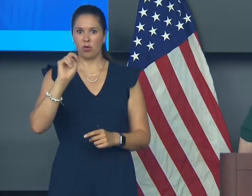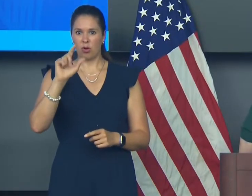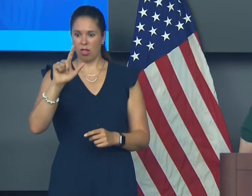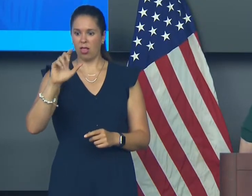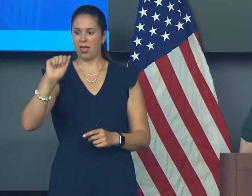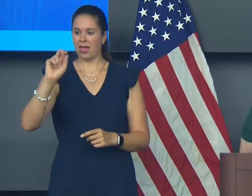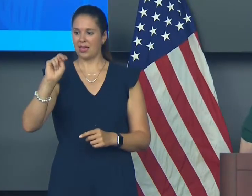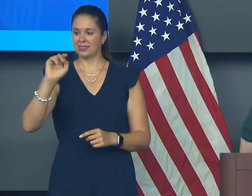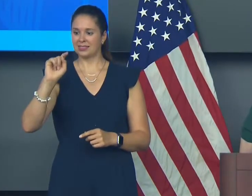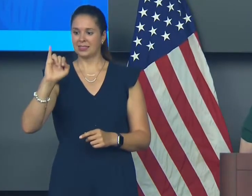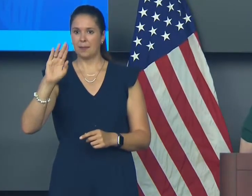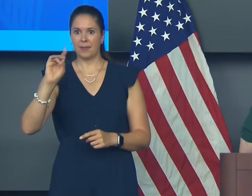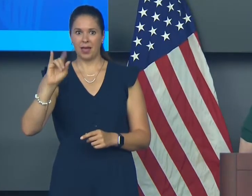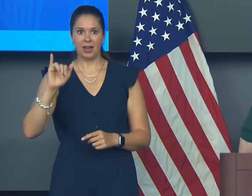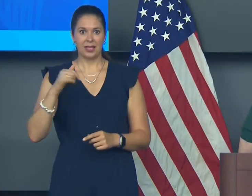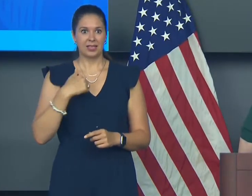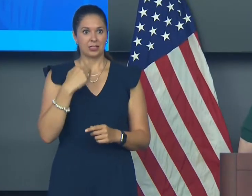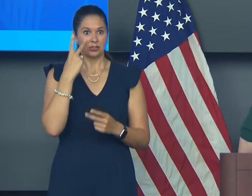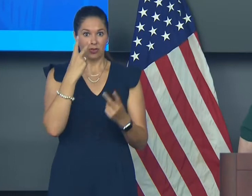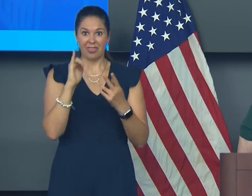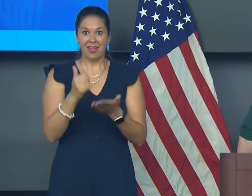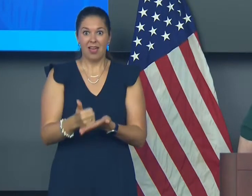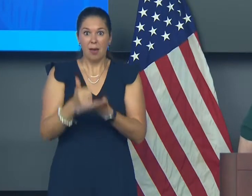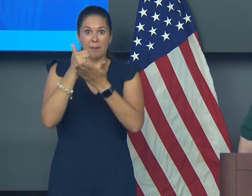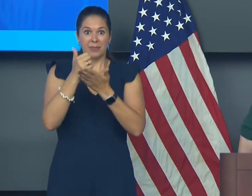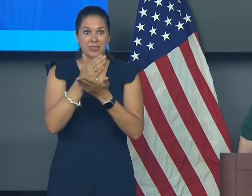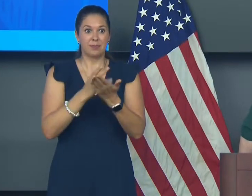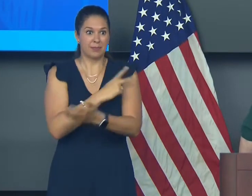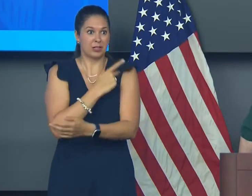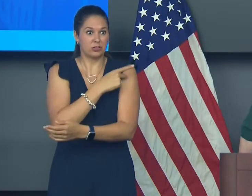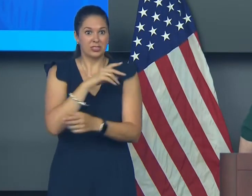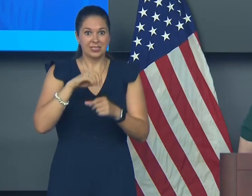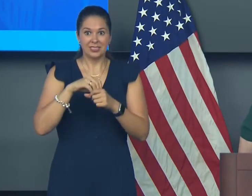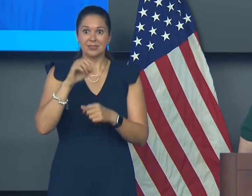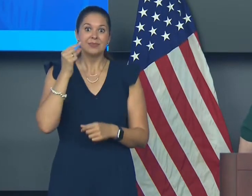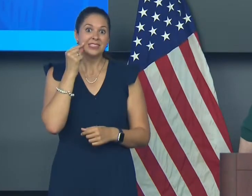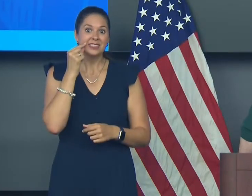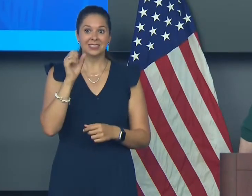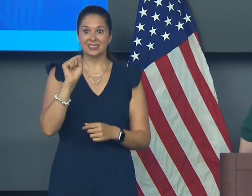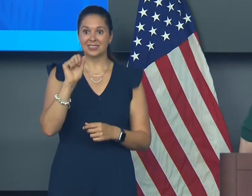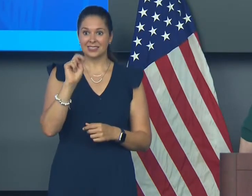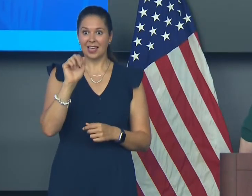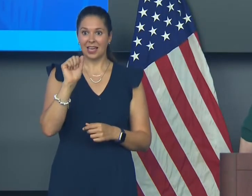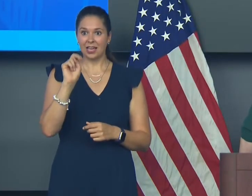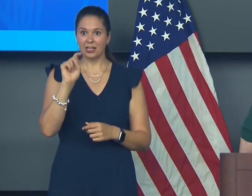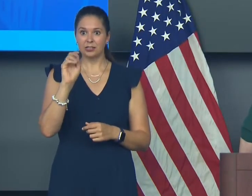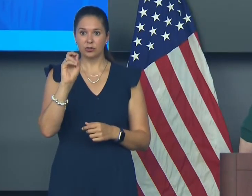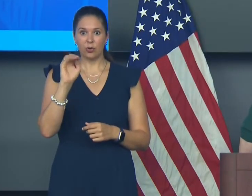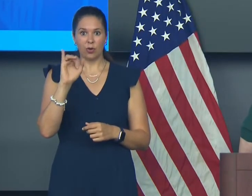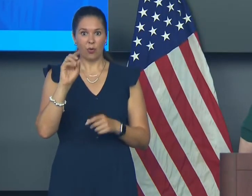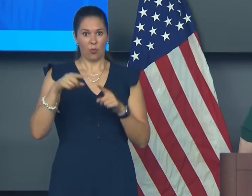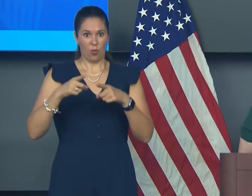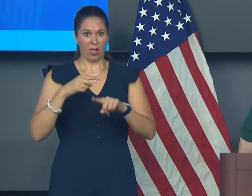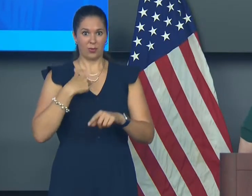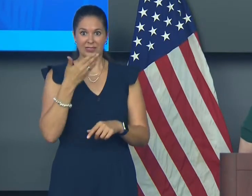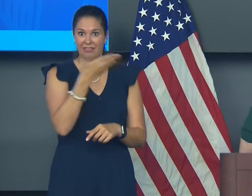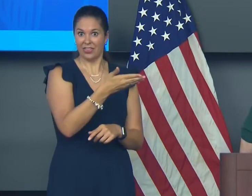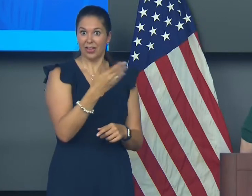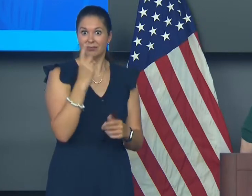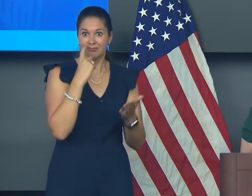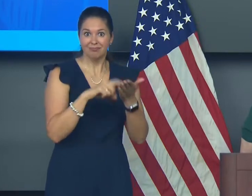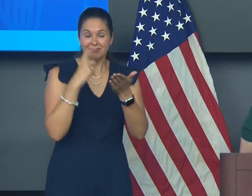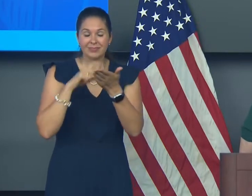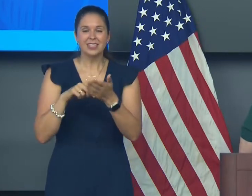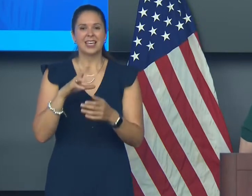see those help in patients when I was in San Antonio. Just stay safe, keep your mask on, stay 6 feet away, wash